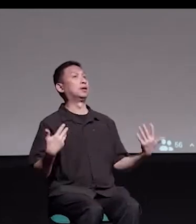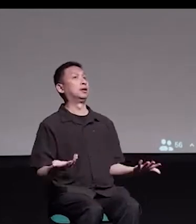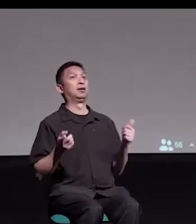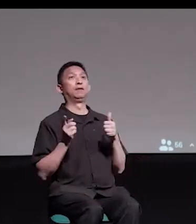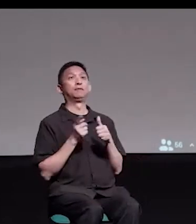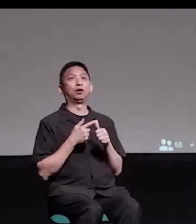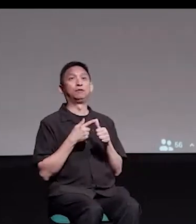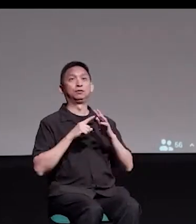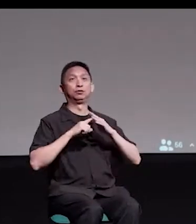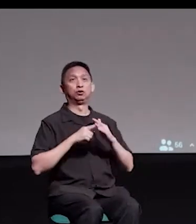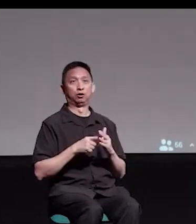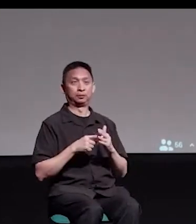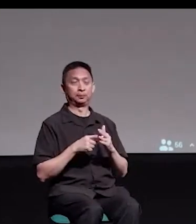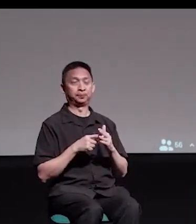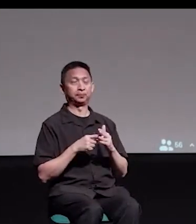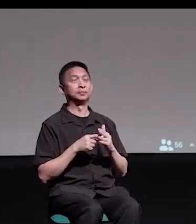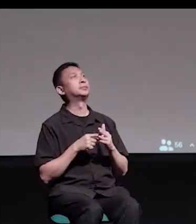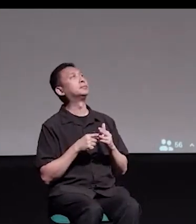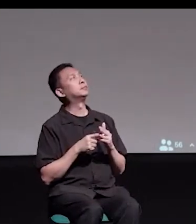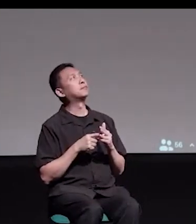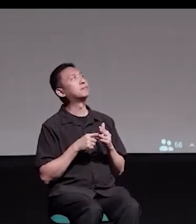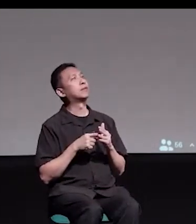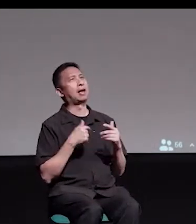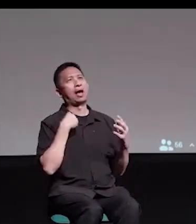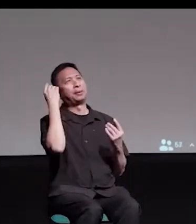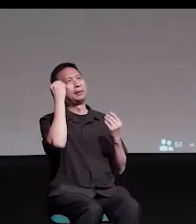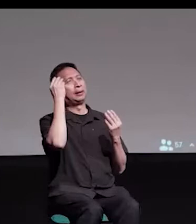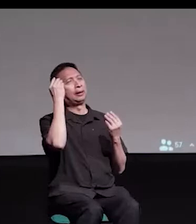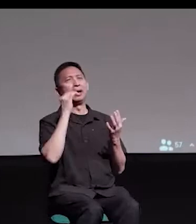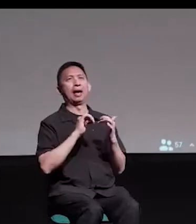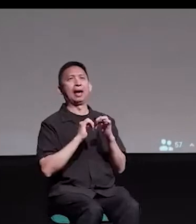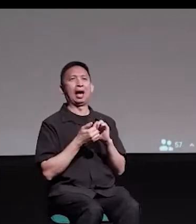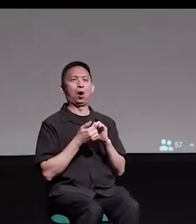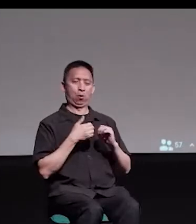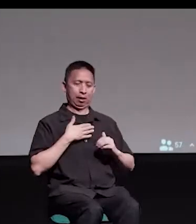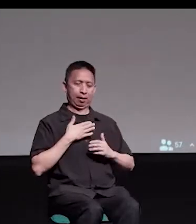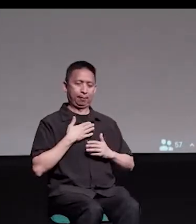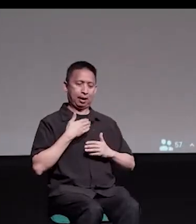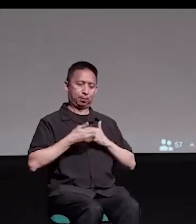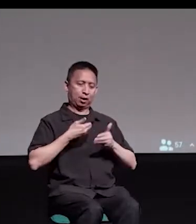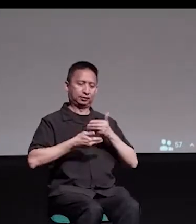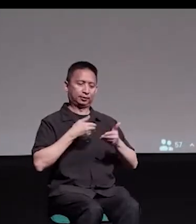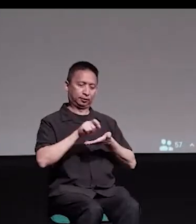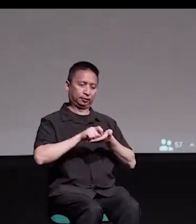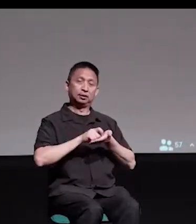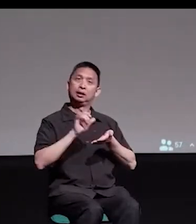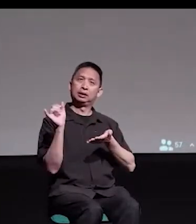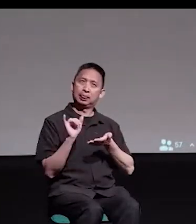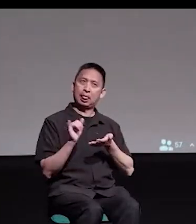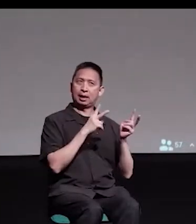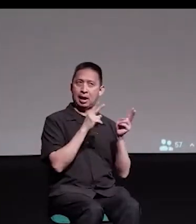So to get us started, I've been thinking about the way in which my process resembles editing,